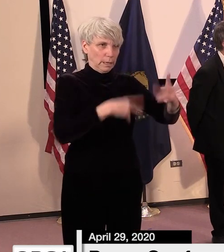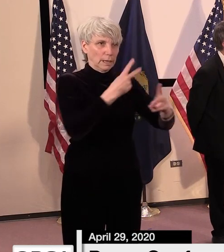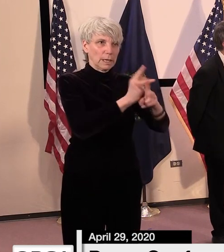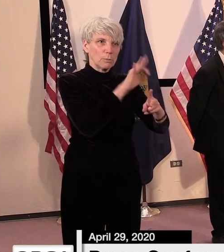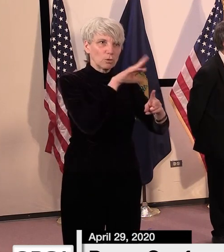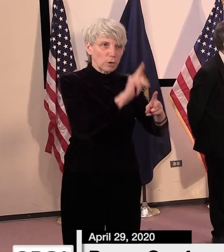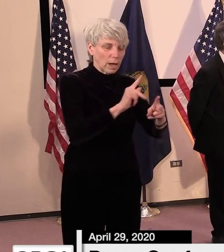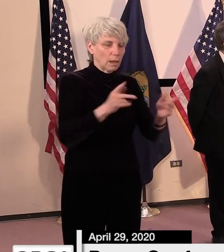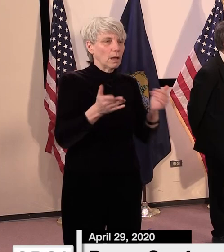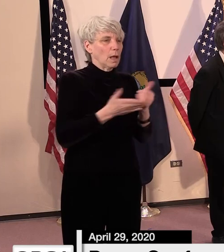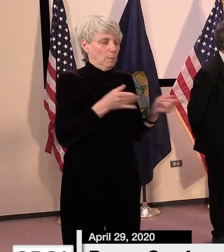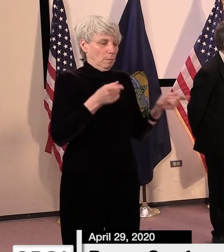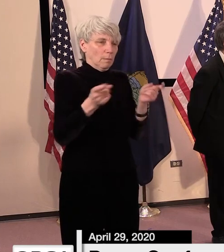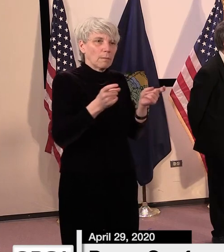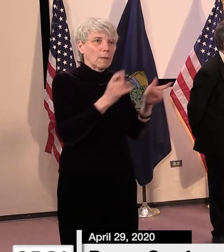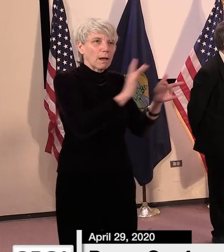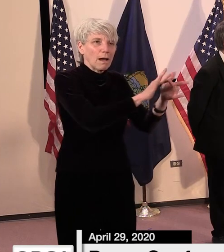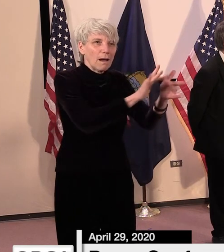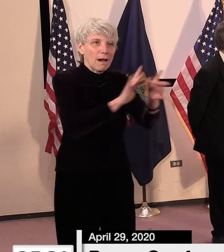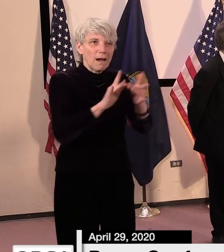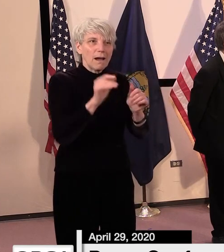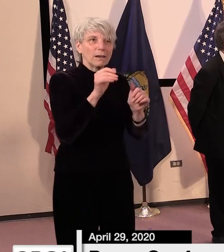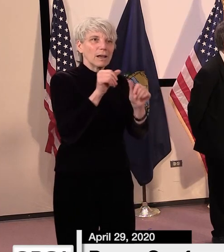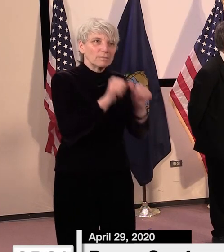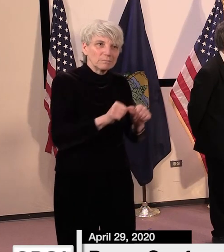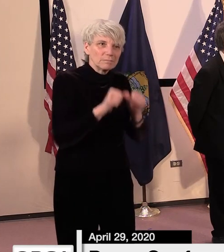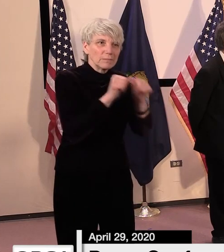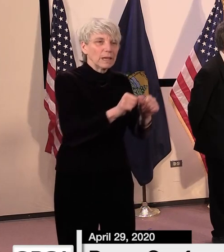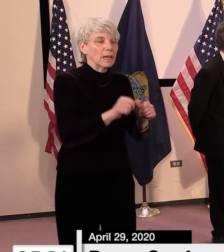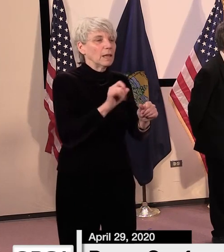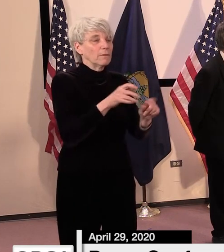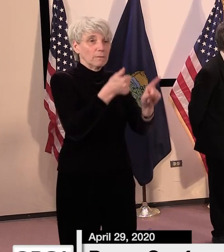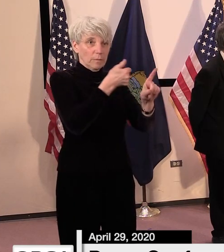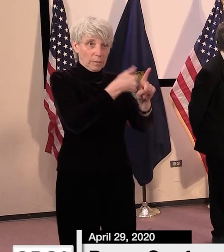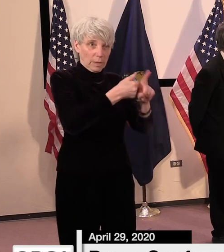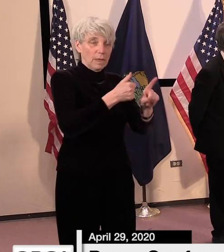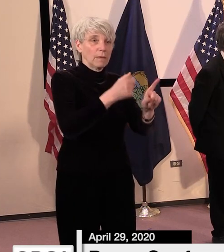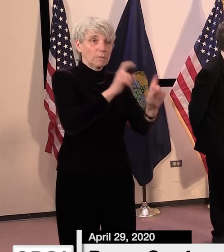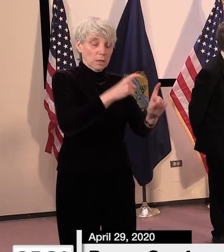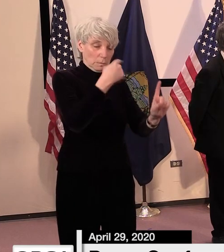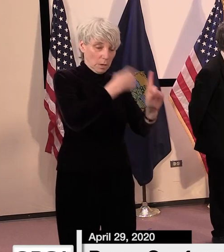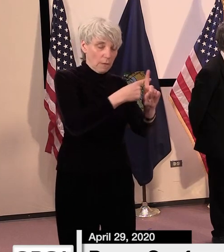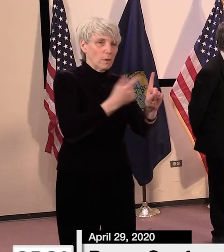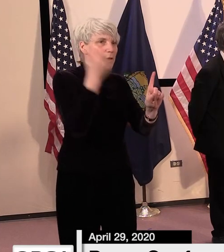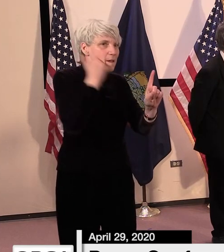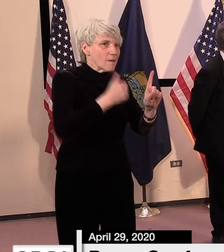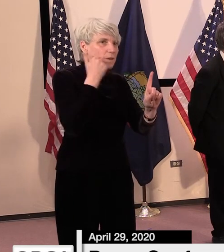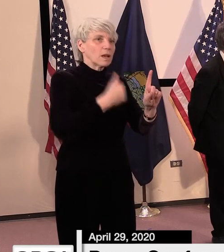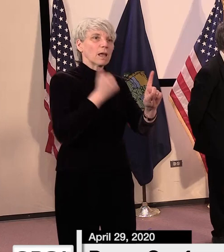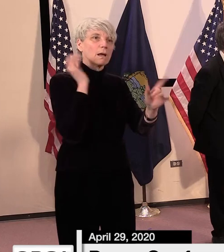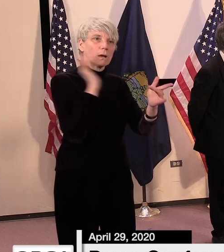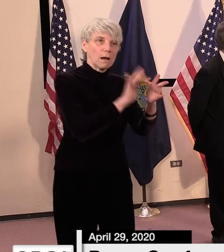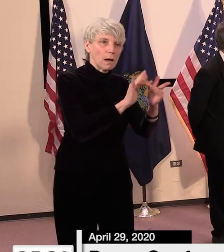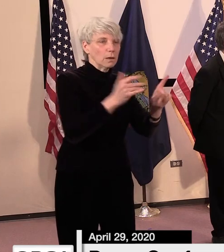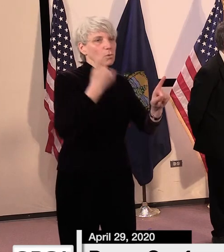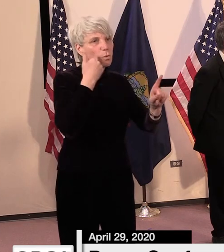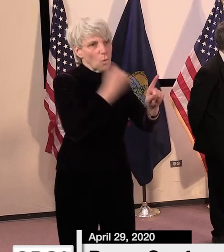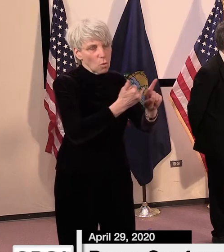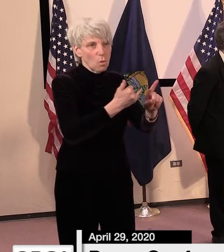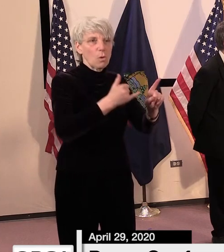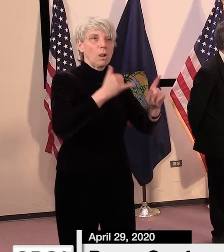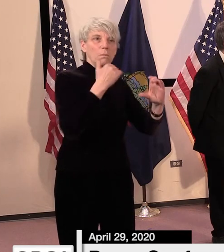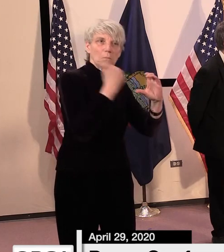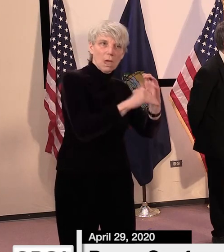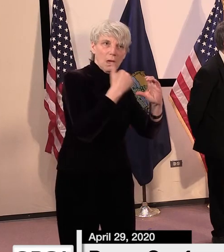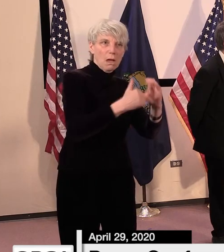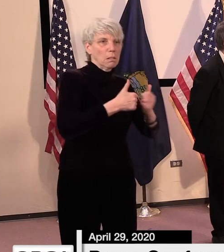management. If they're a case, they'll get a daily text, email, or phone call, whichever they choose, to check in on their